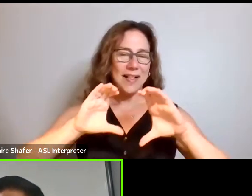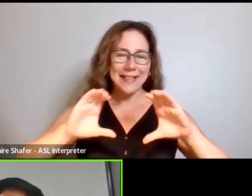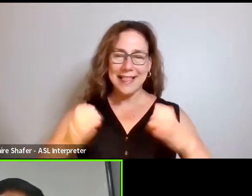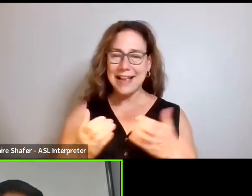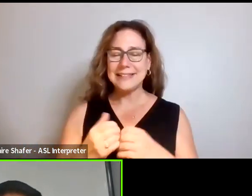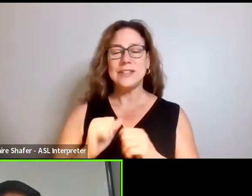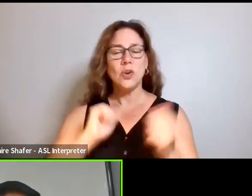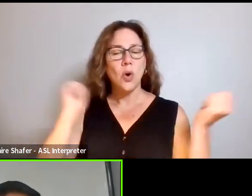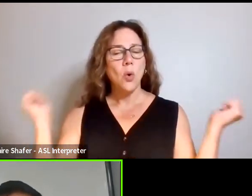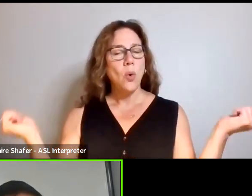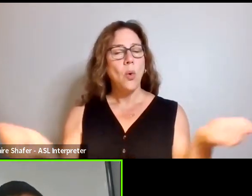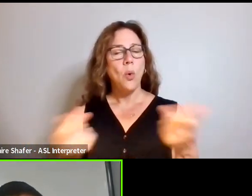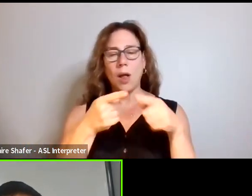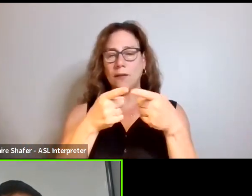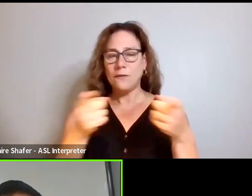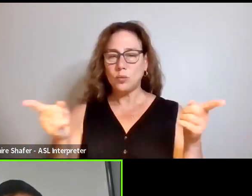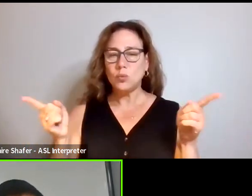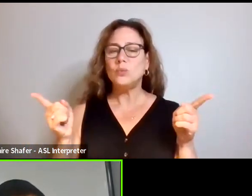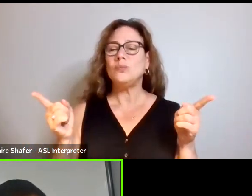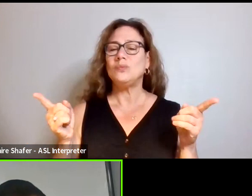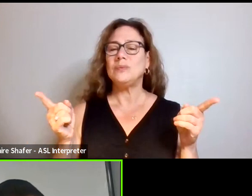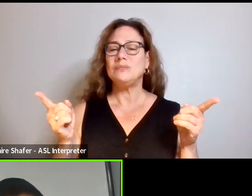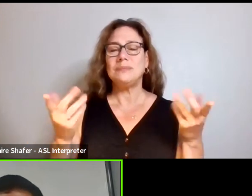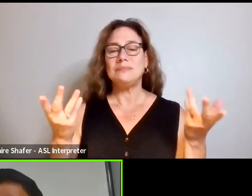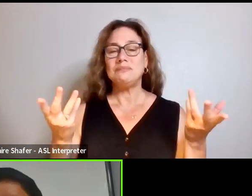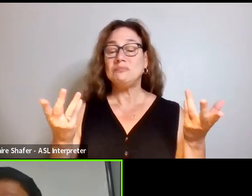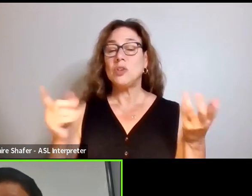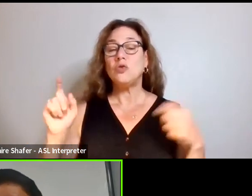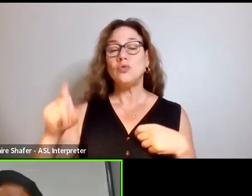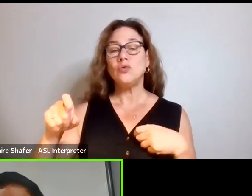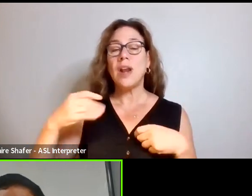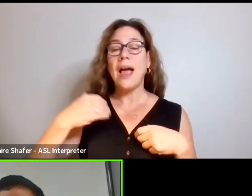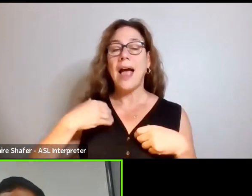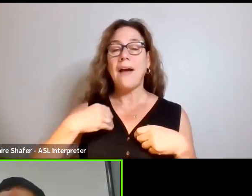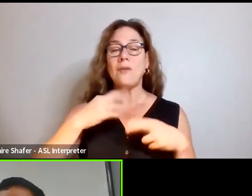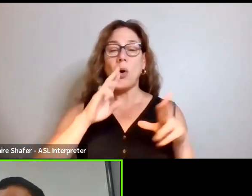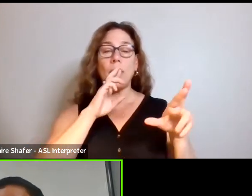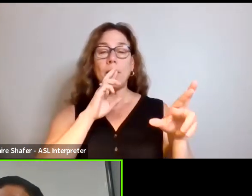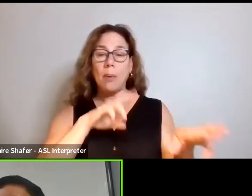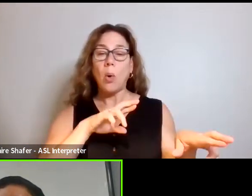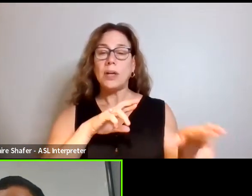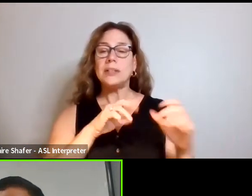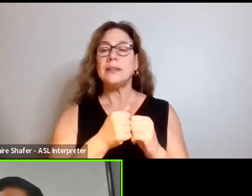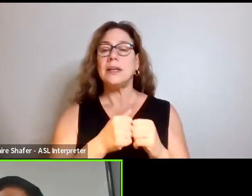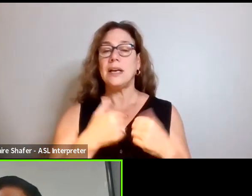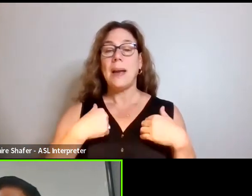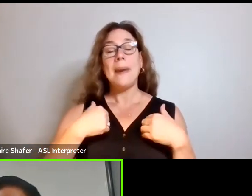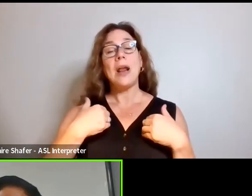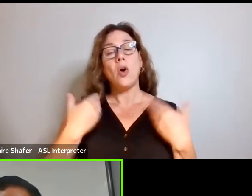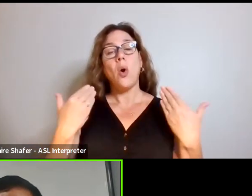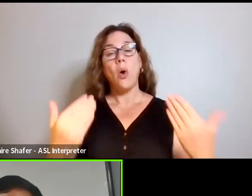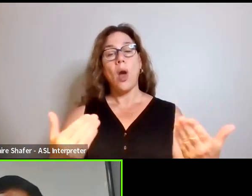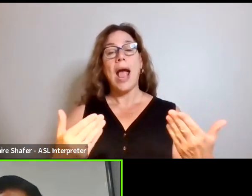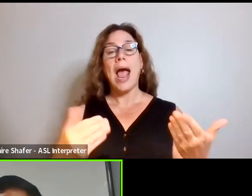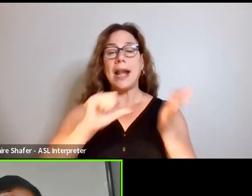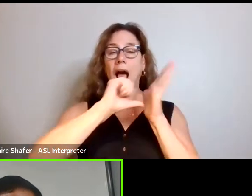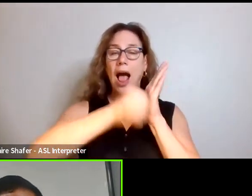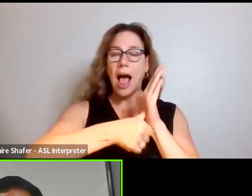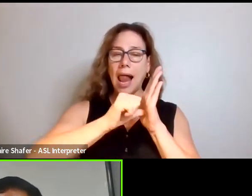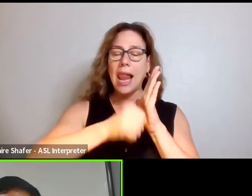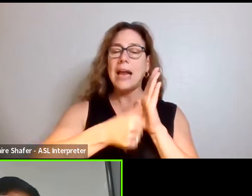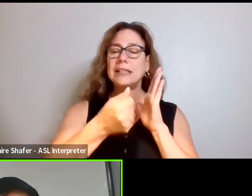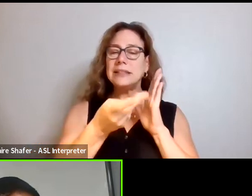All of you have you should have a report. So I'm going to go ahead and highlight some of the most